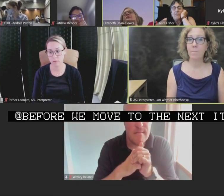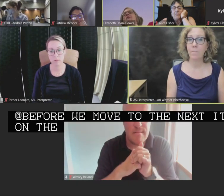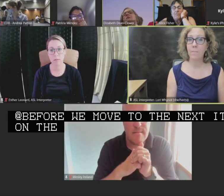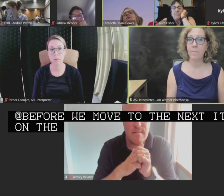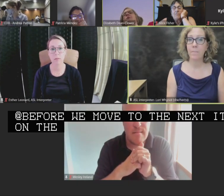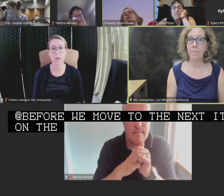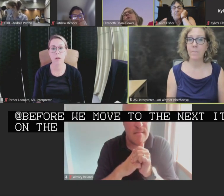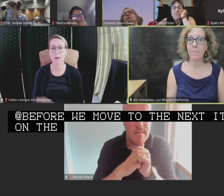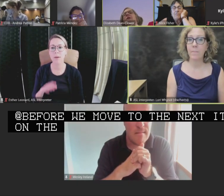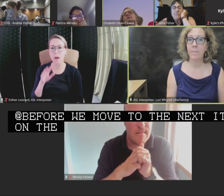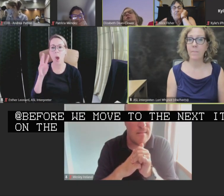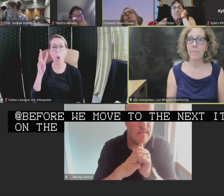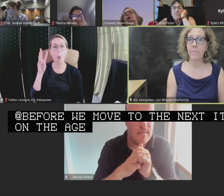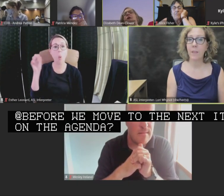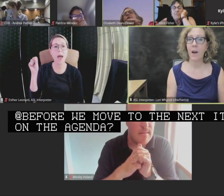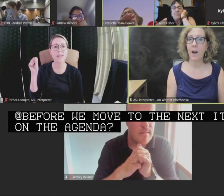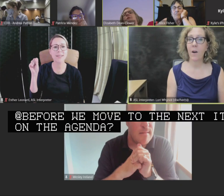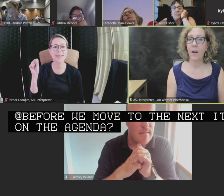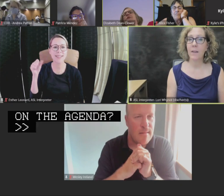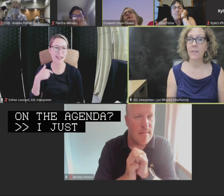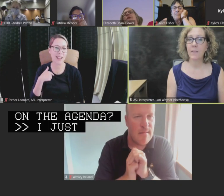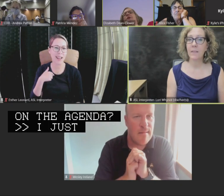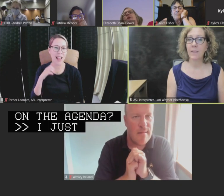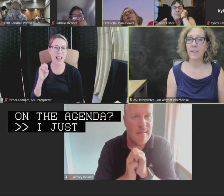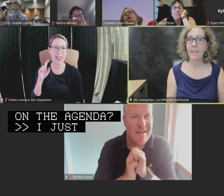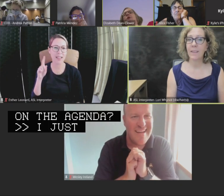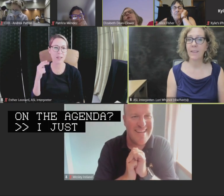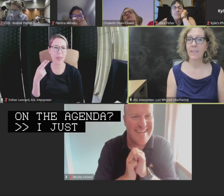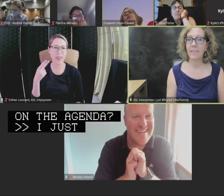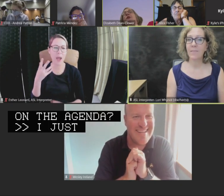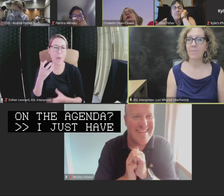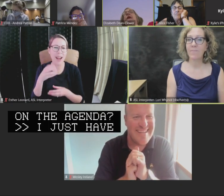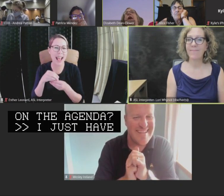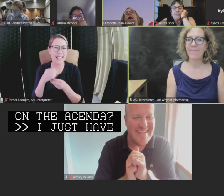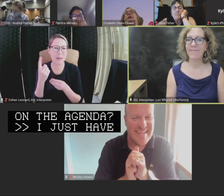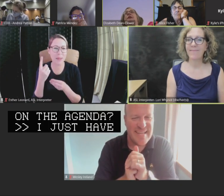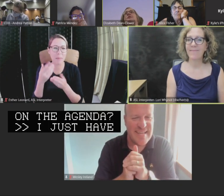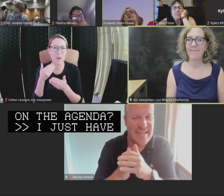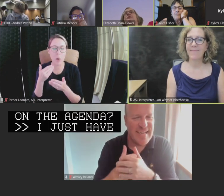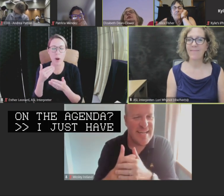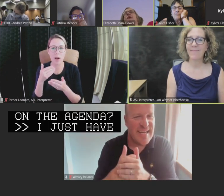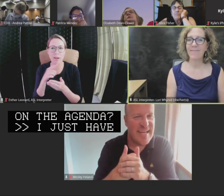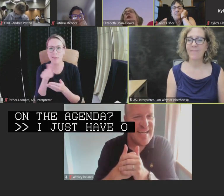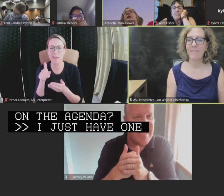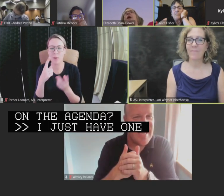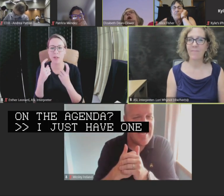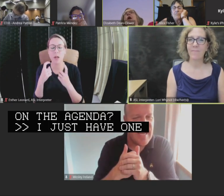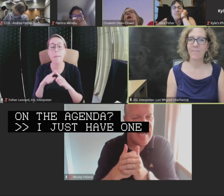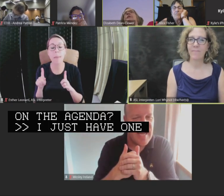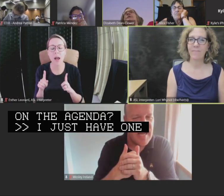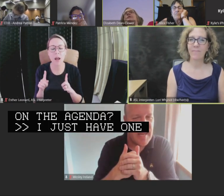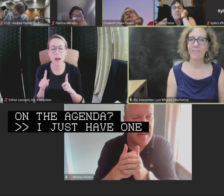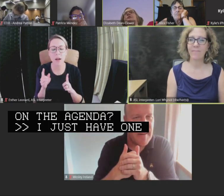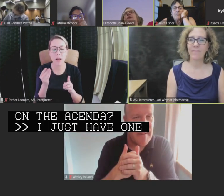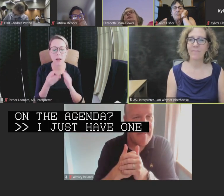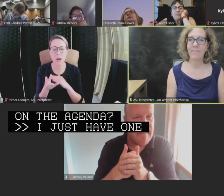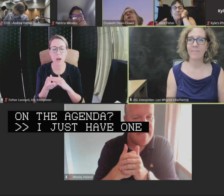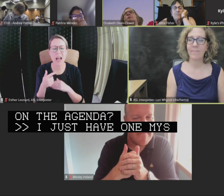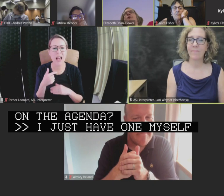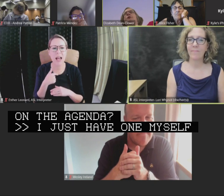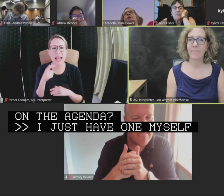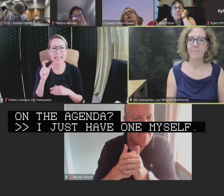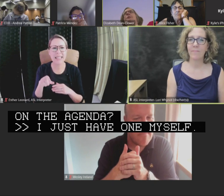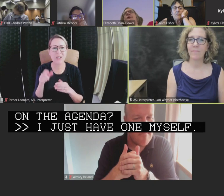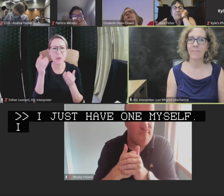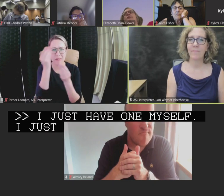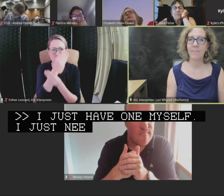Wes, I just have one note myself while we find out if anyone had a question. And that's just that I just need to let the group